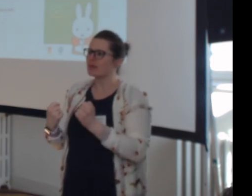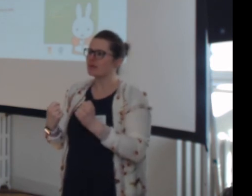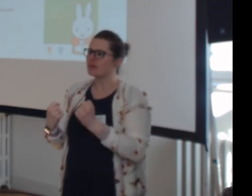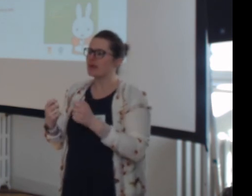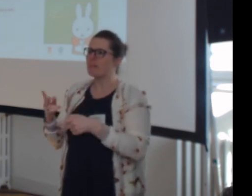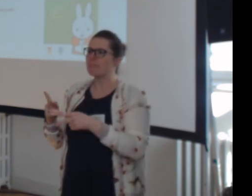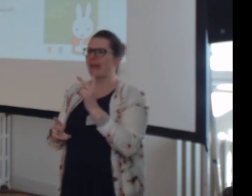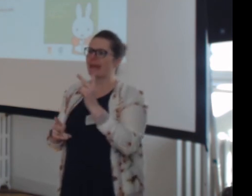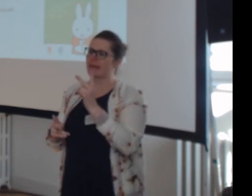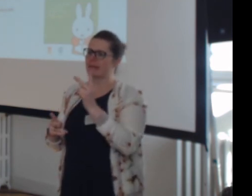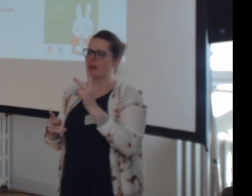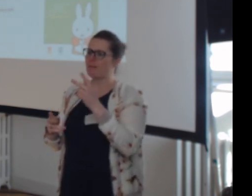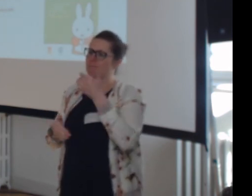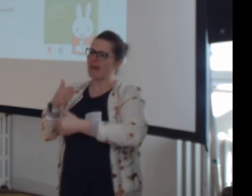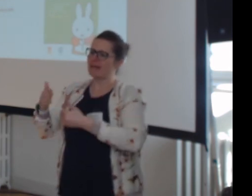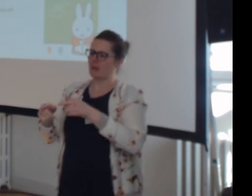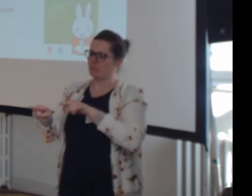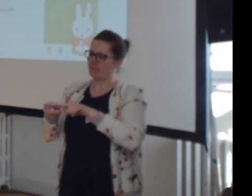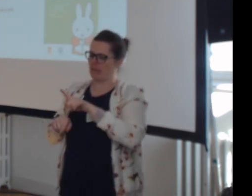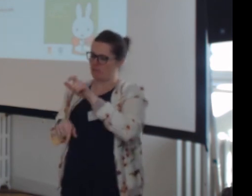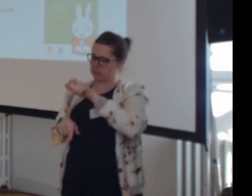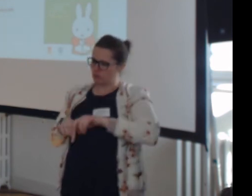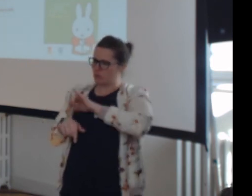more outreaching way?